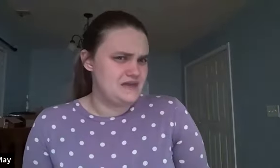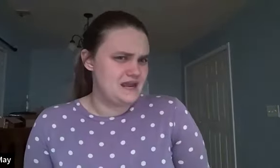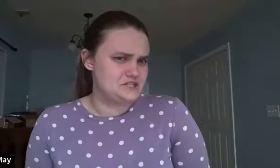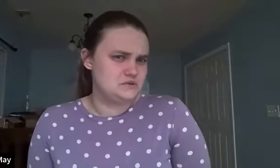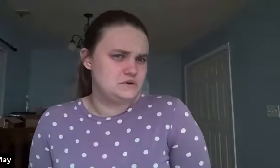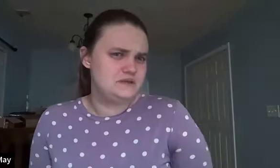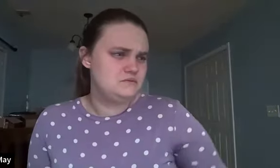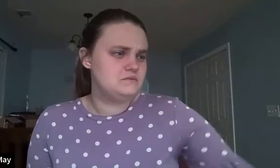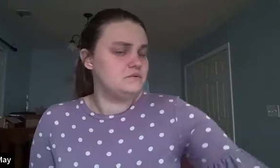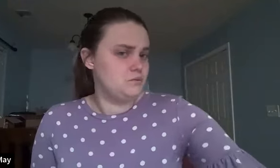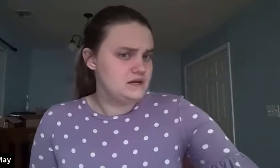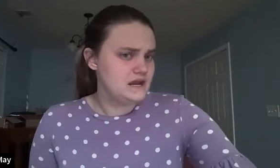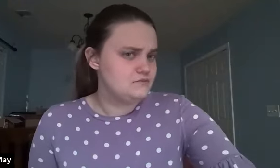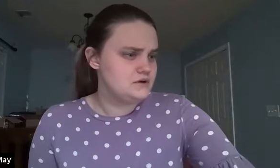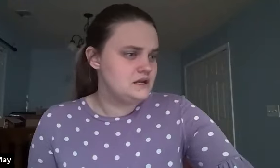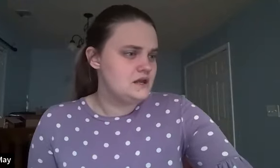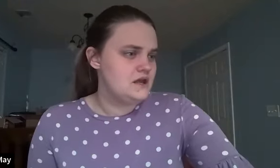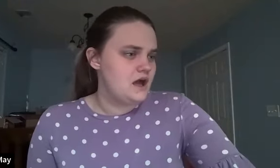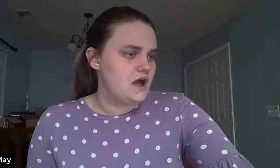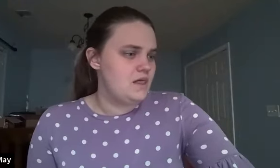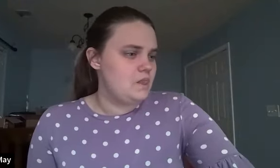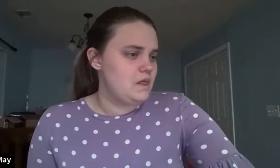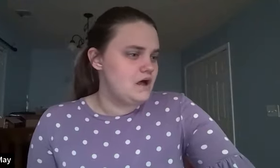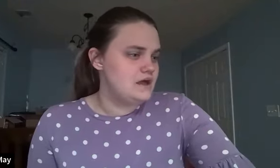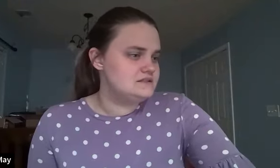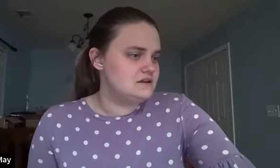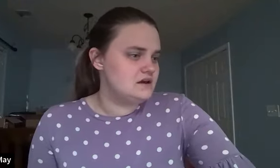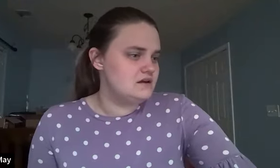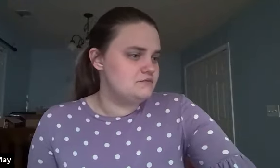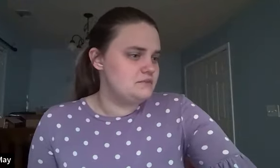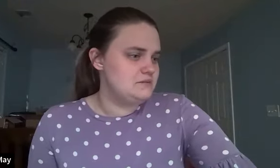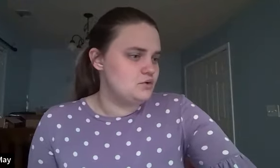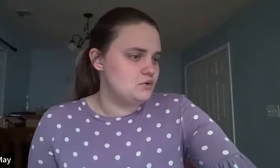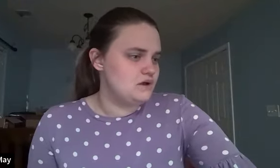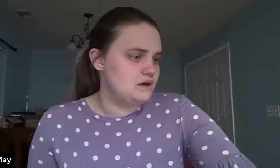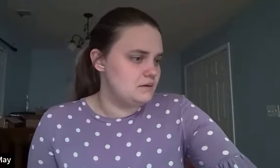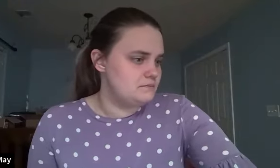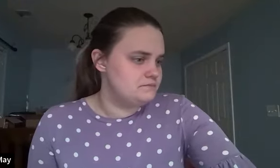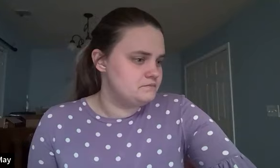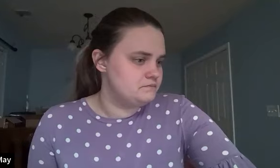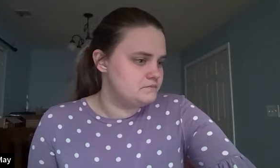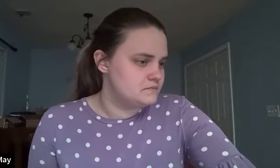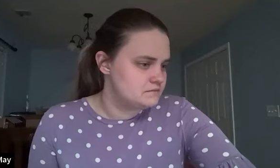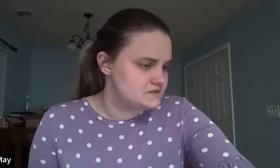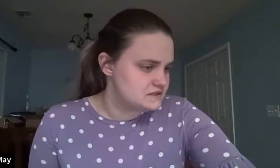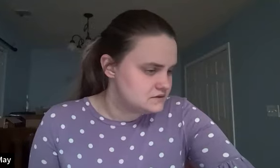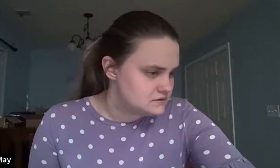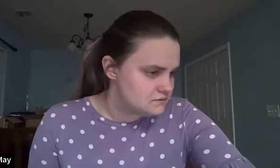that actually would be like wouldn't have one. A lot of people, let's see, where